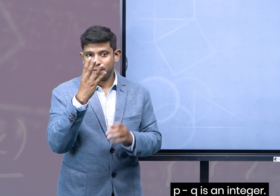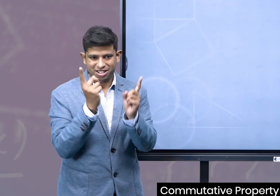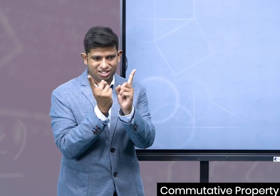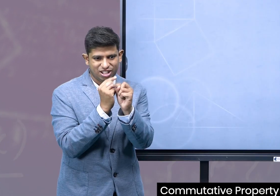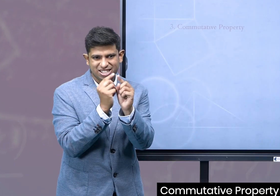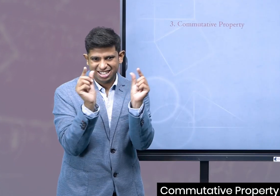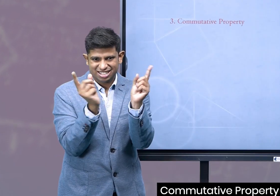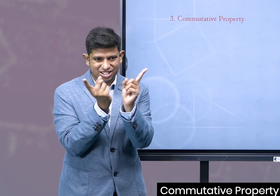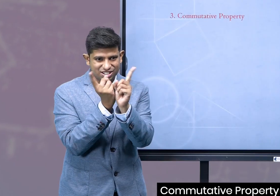Commutative property.